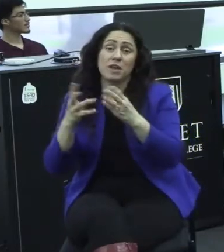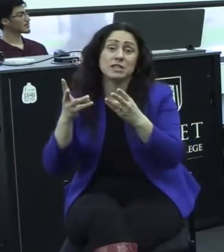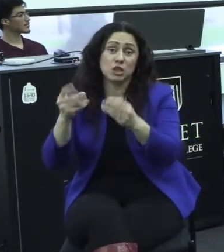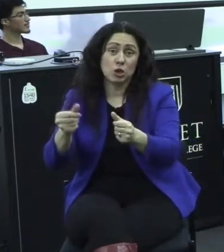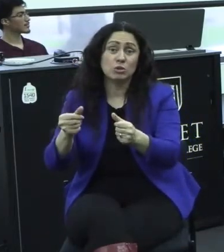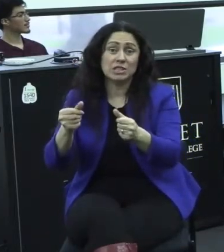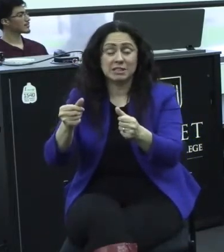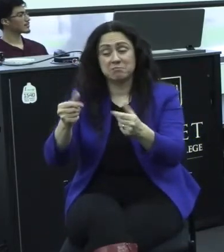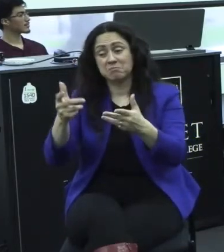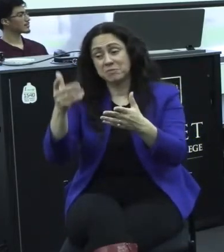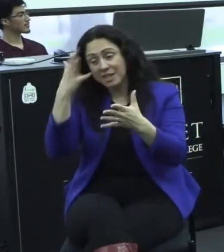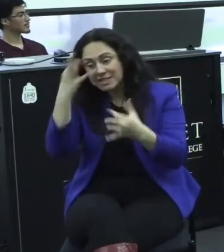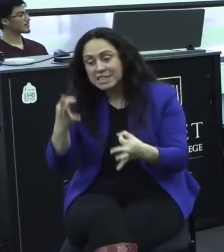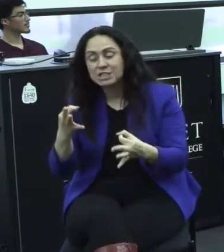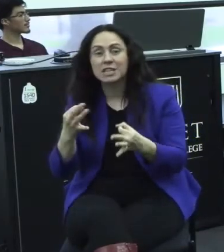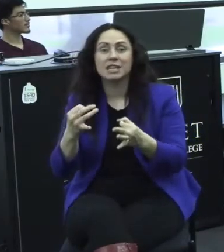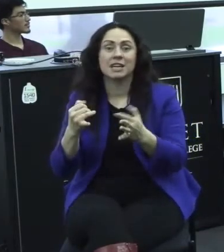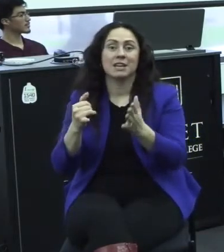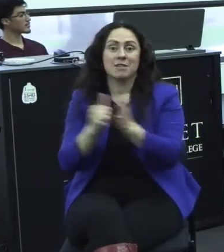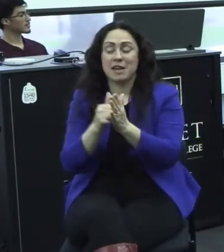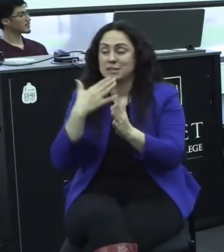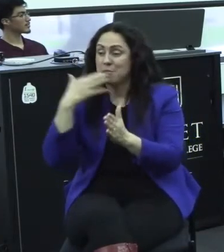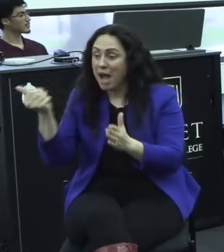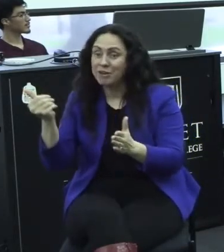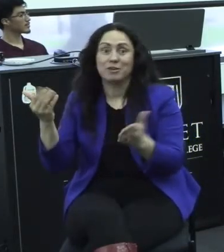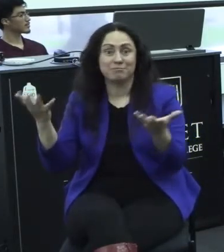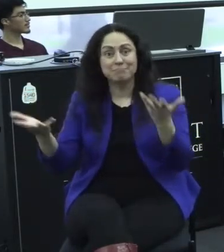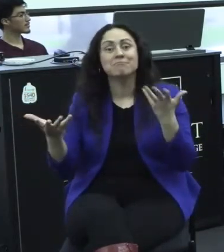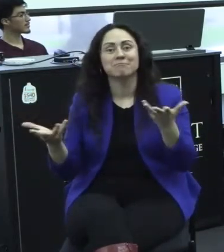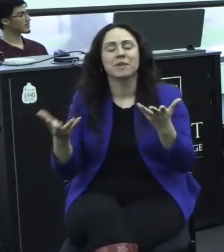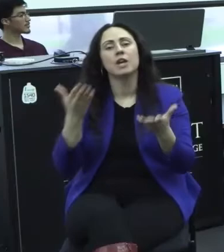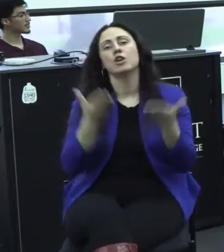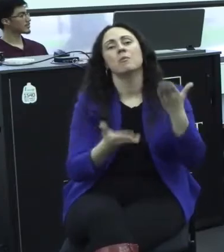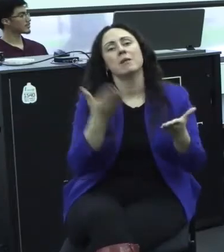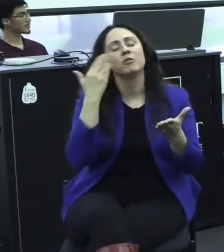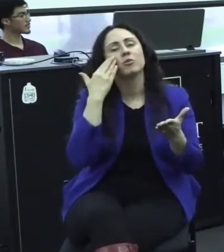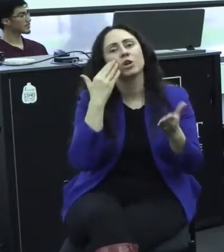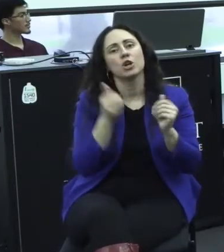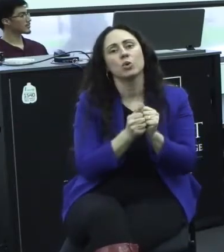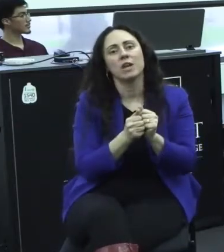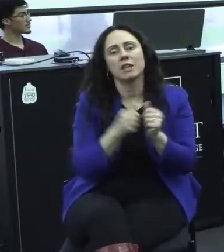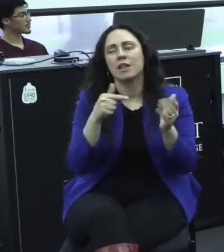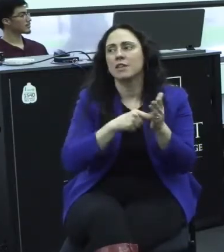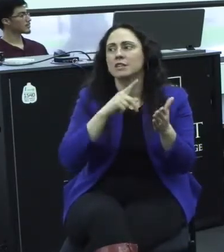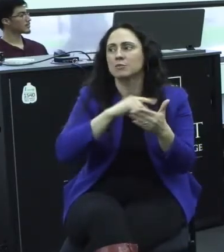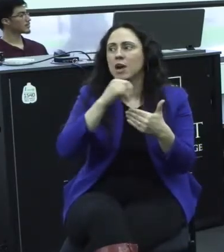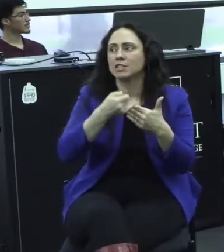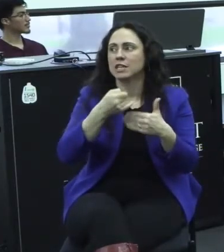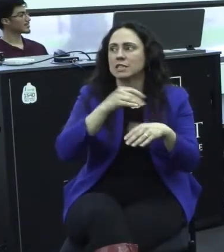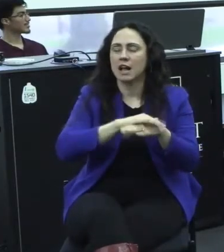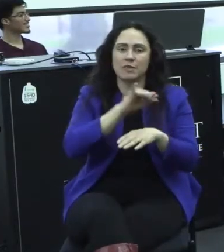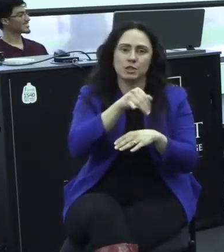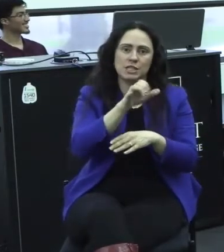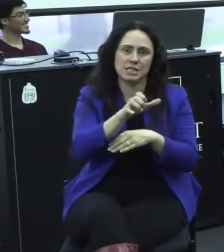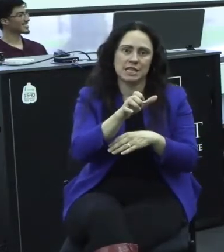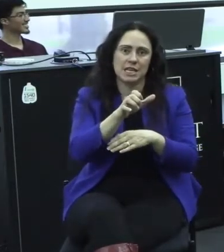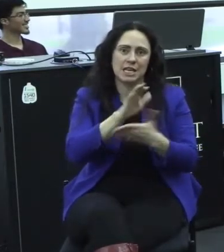solution that's more than the sum of its parts. And you may be familiar with this project on the JGC